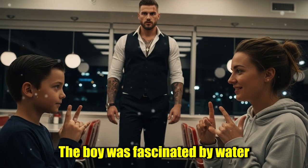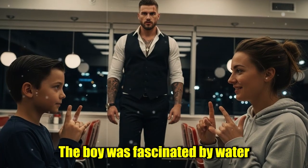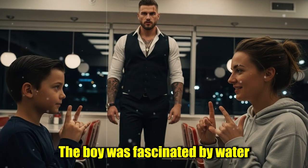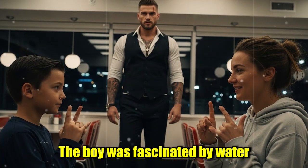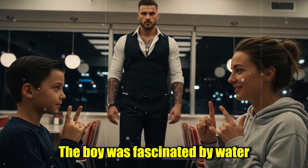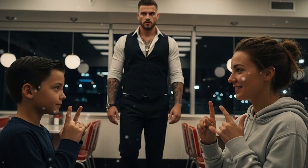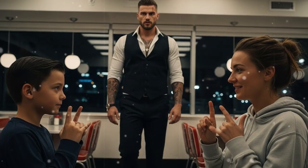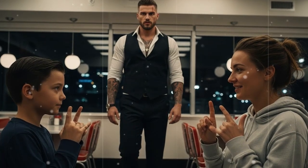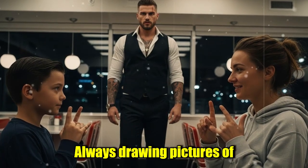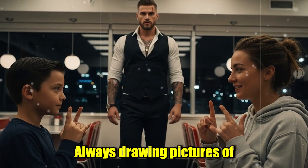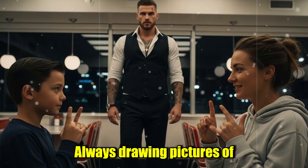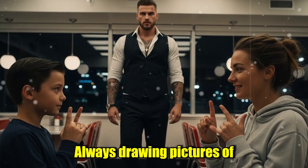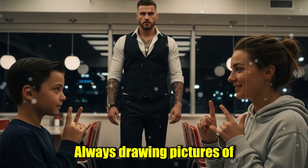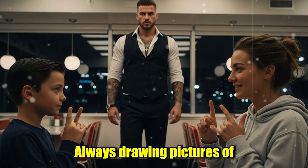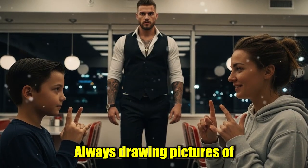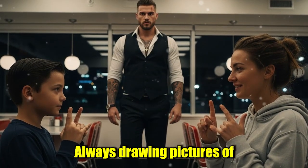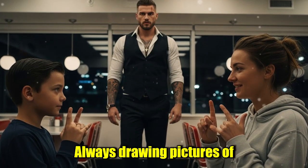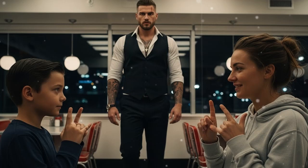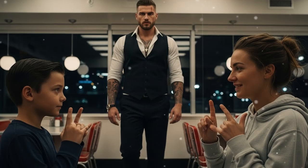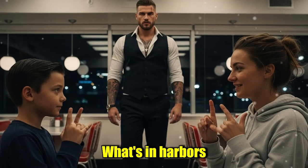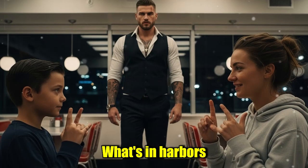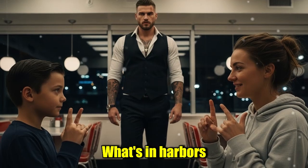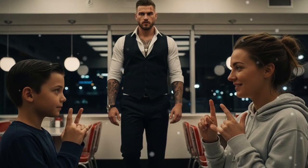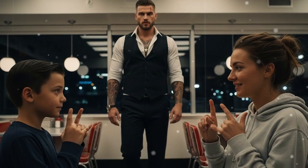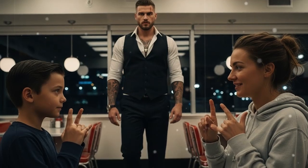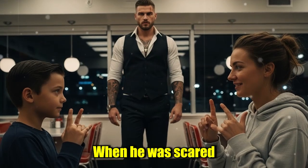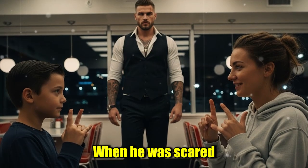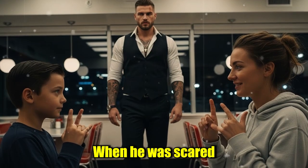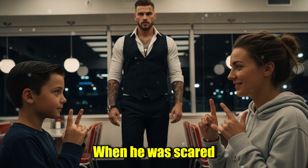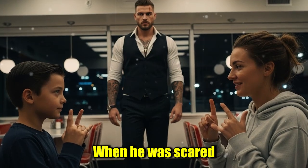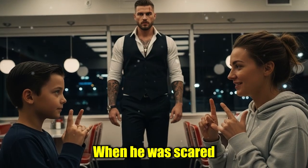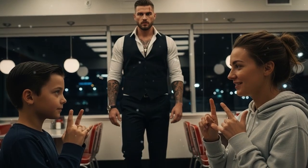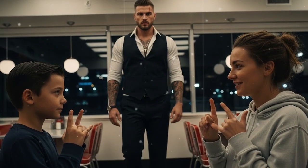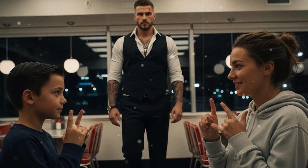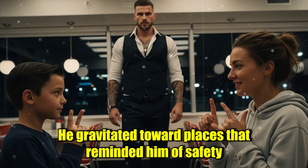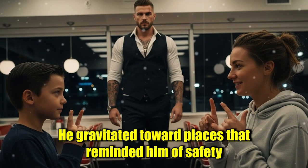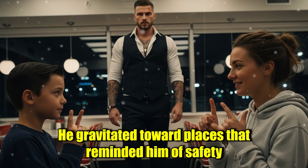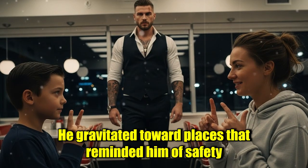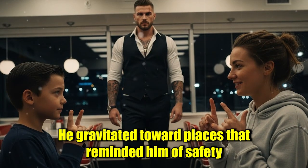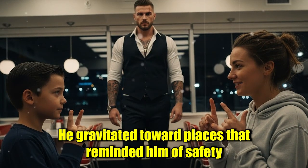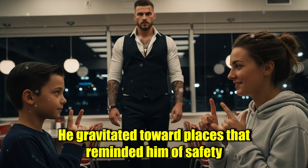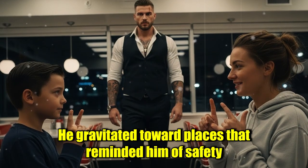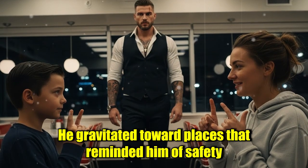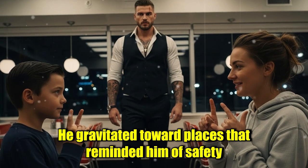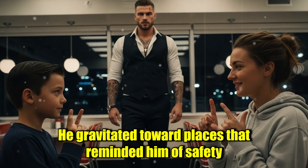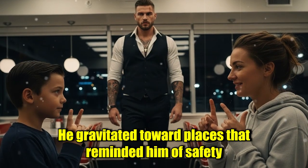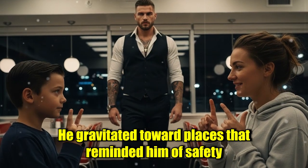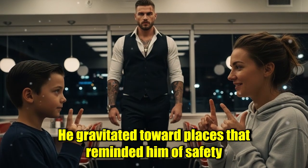by water, always drawing pictures of boats and harbors. When he was scared, he gravitated toward places that reminded him